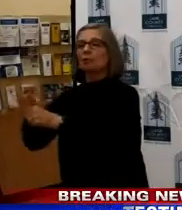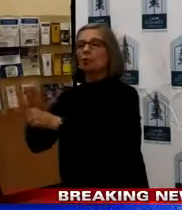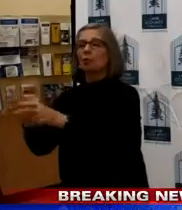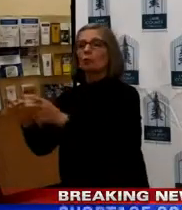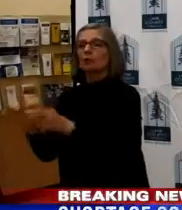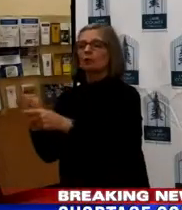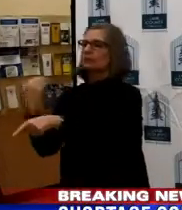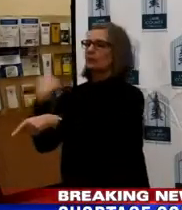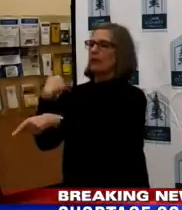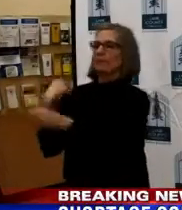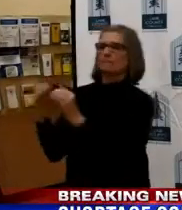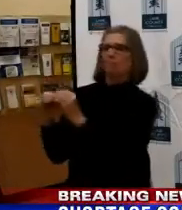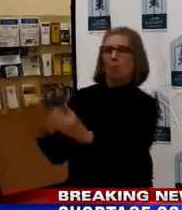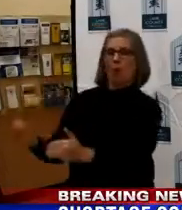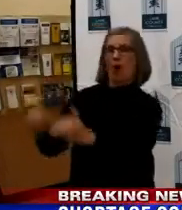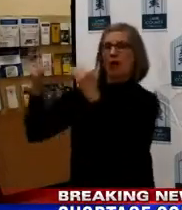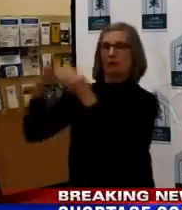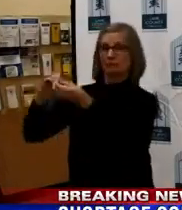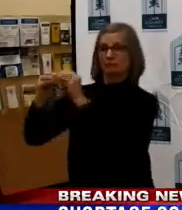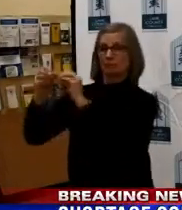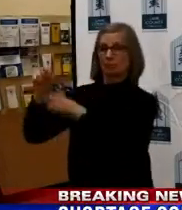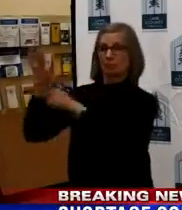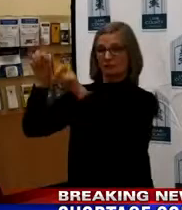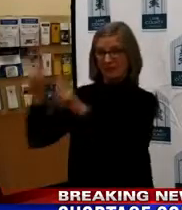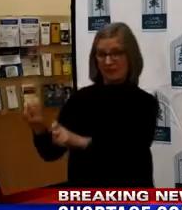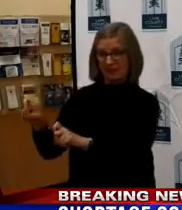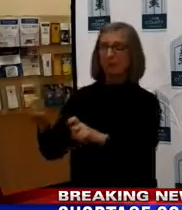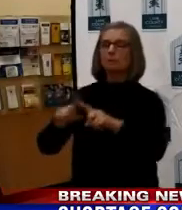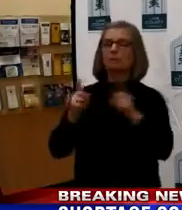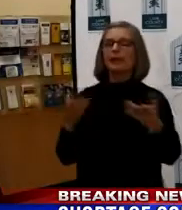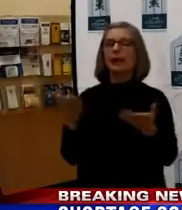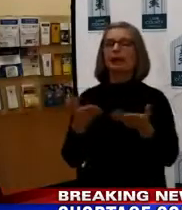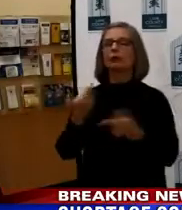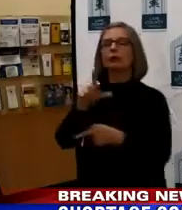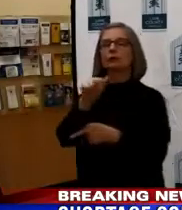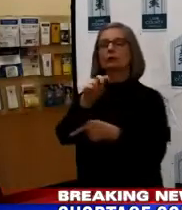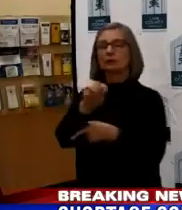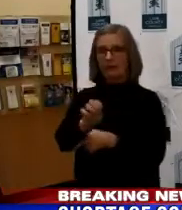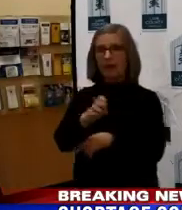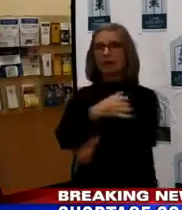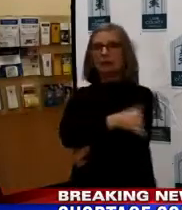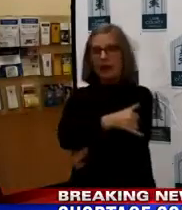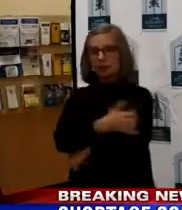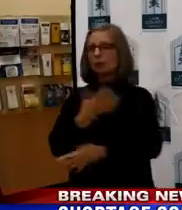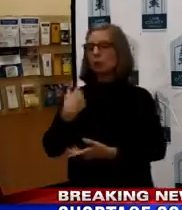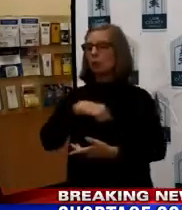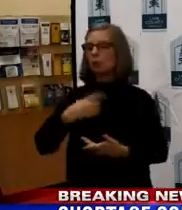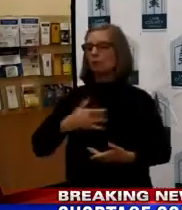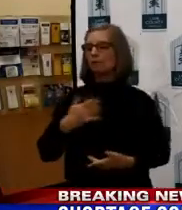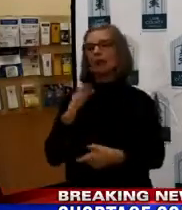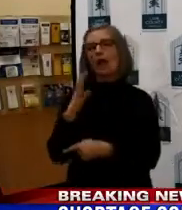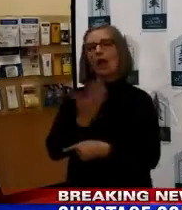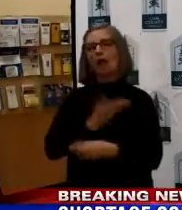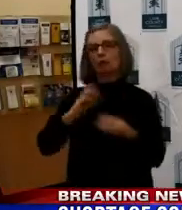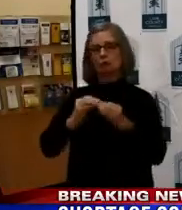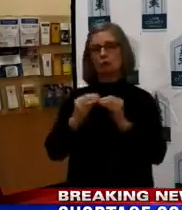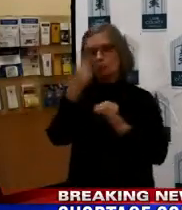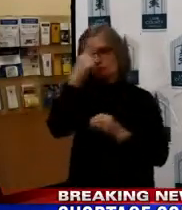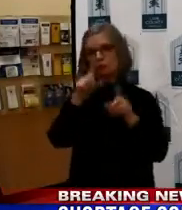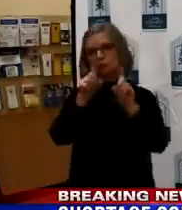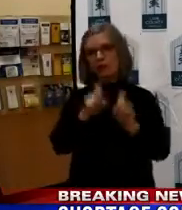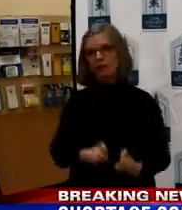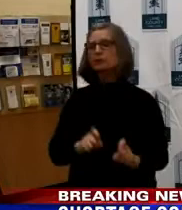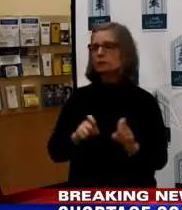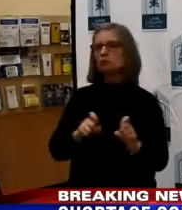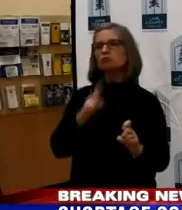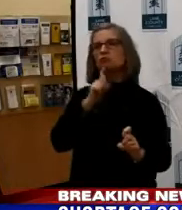numbers, and this is just an assessment, are commensurate or on par with other areas. We have a lower population, so our test numbers are